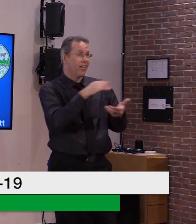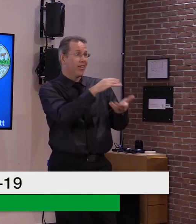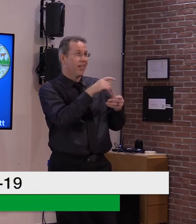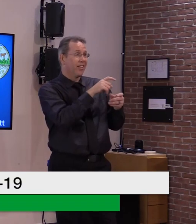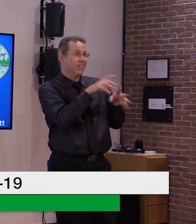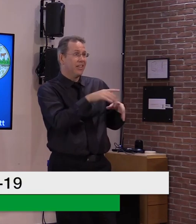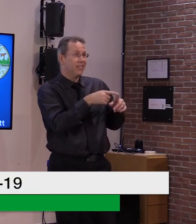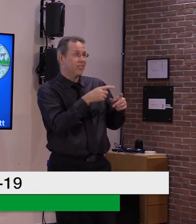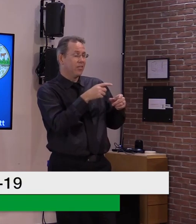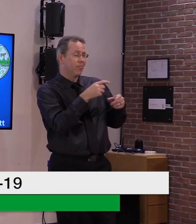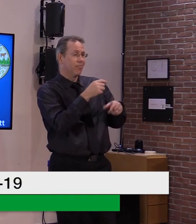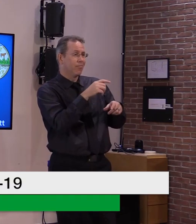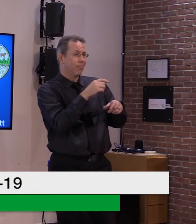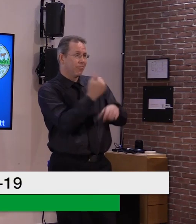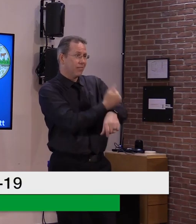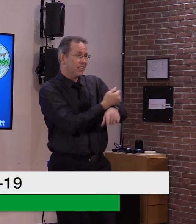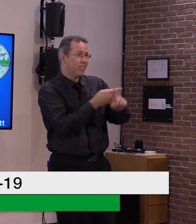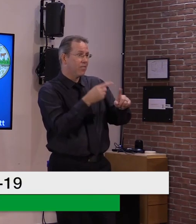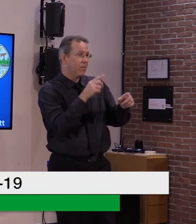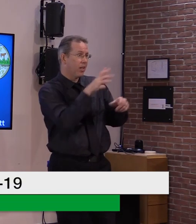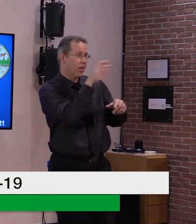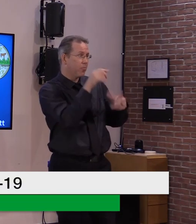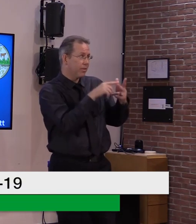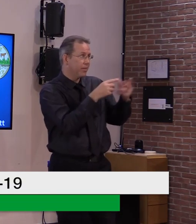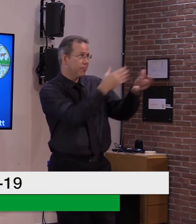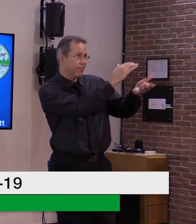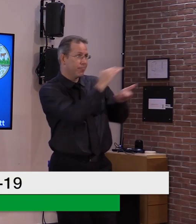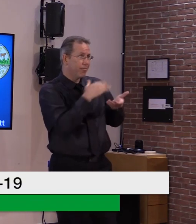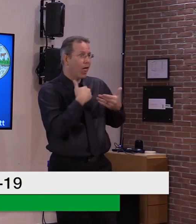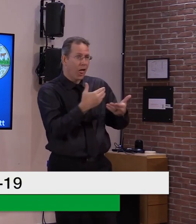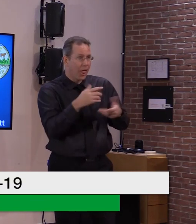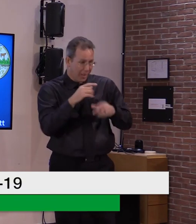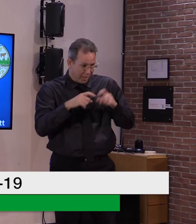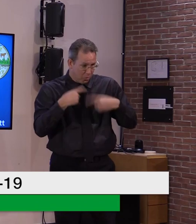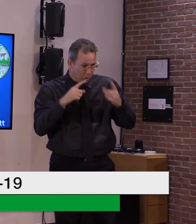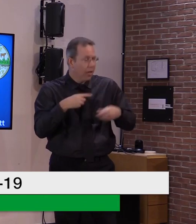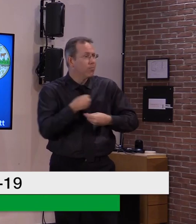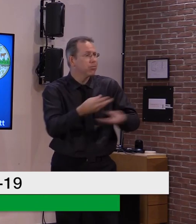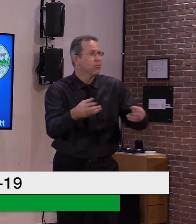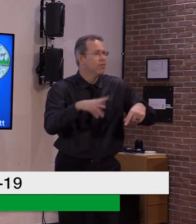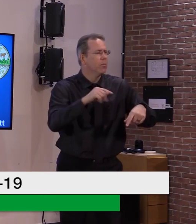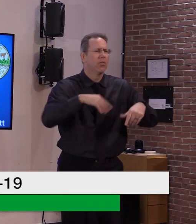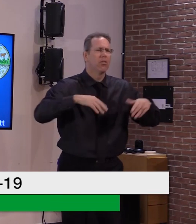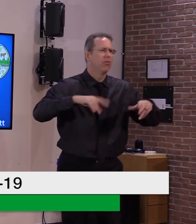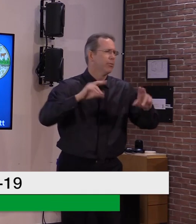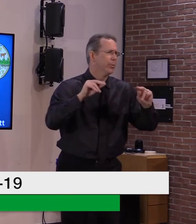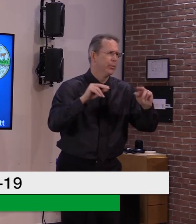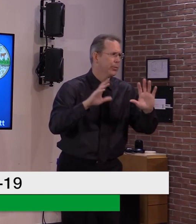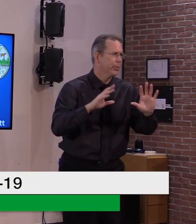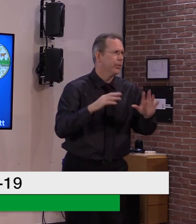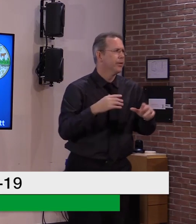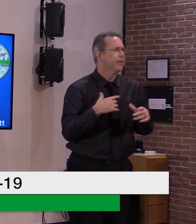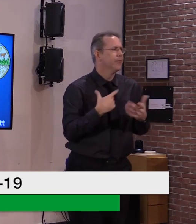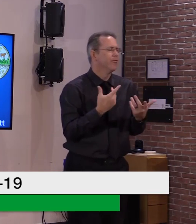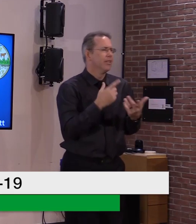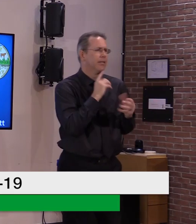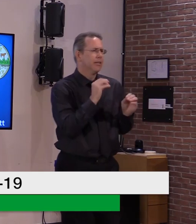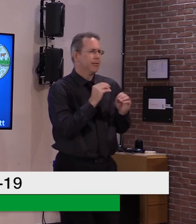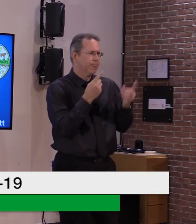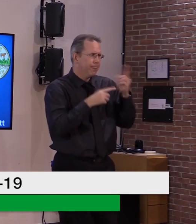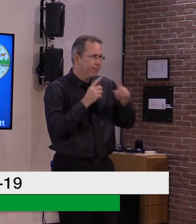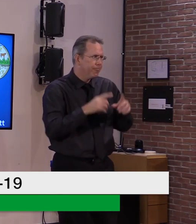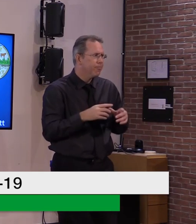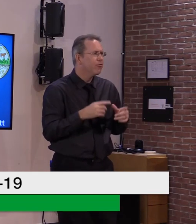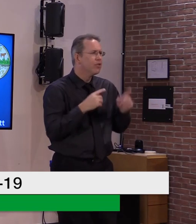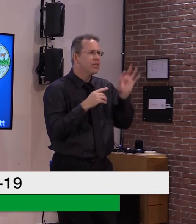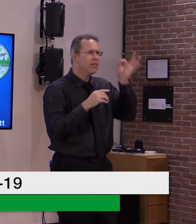site because this is as you know all being done on a federal basis and we won't we won't have